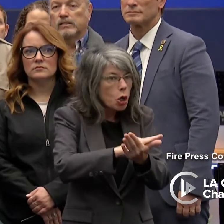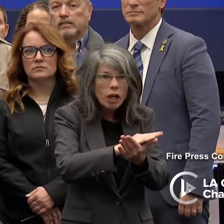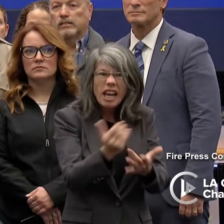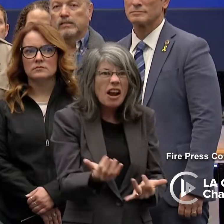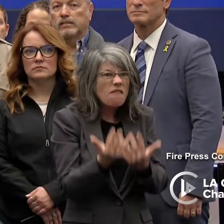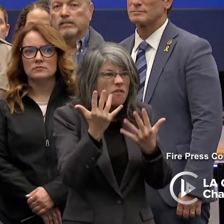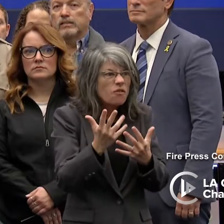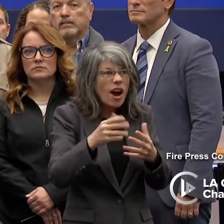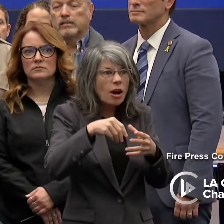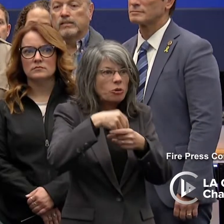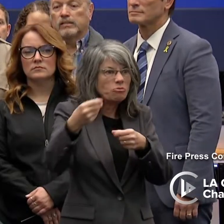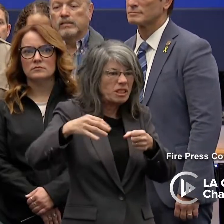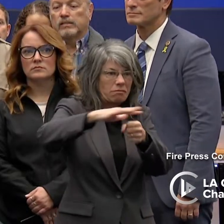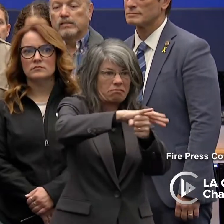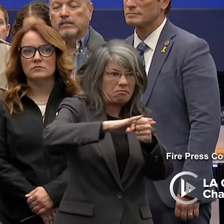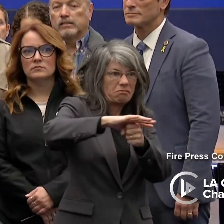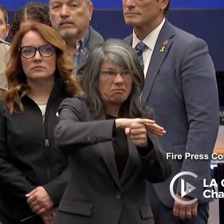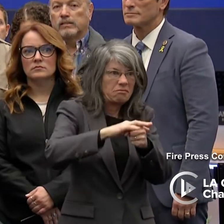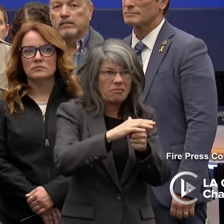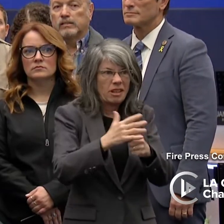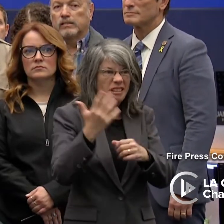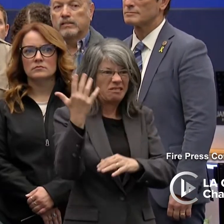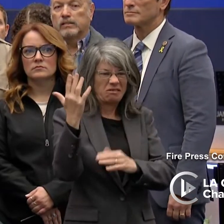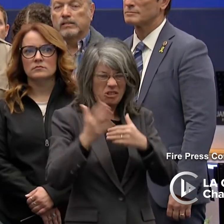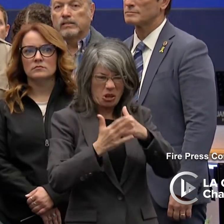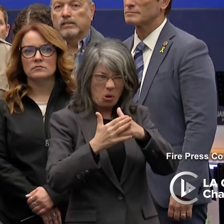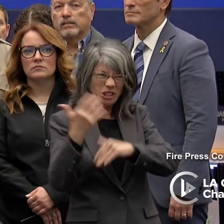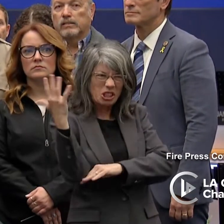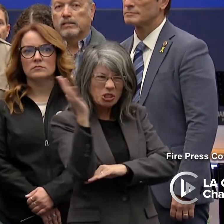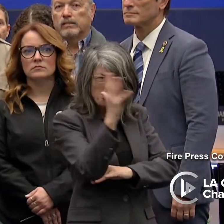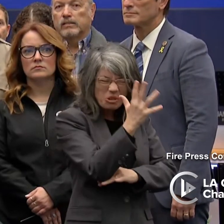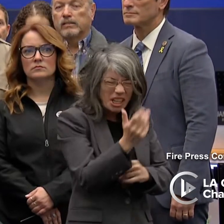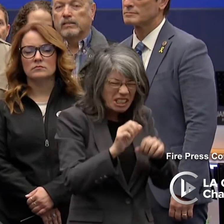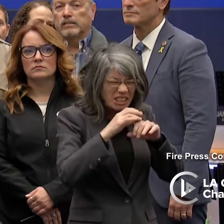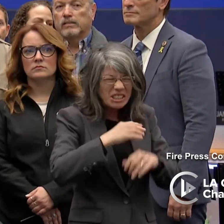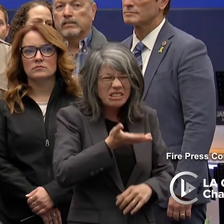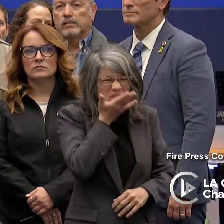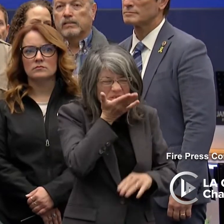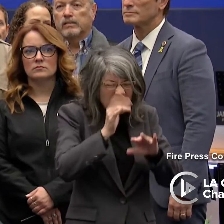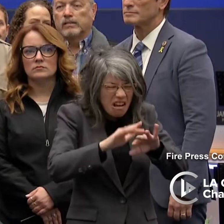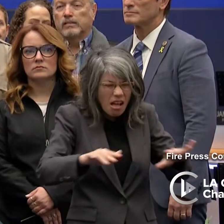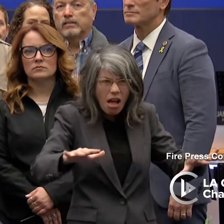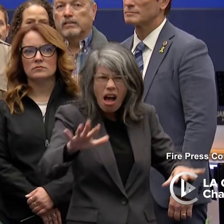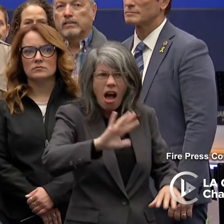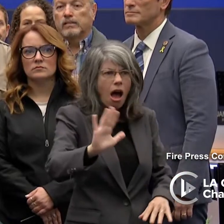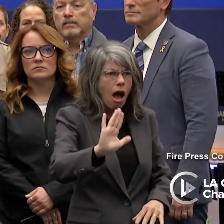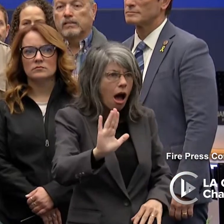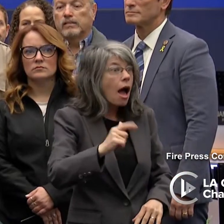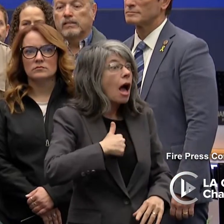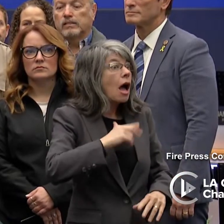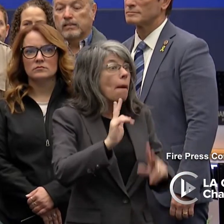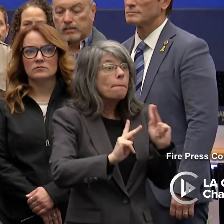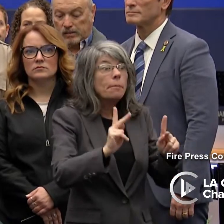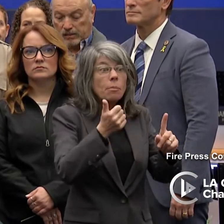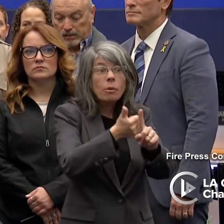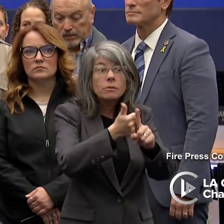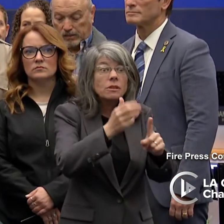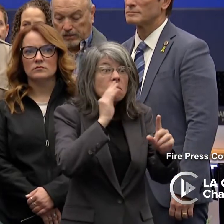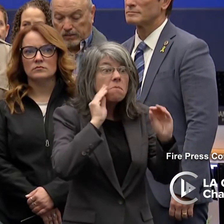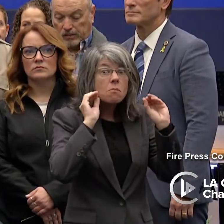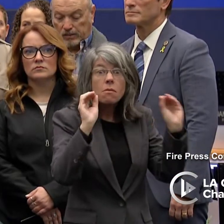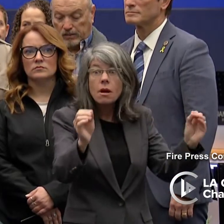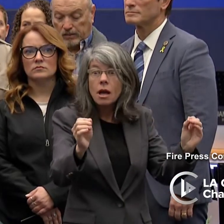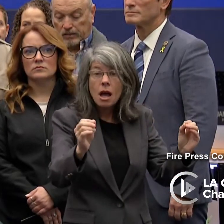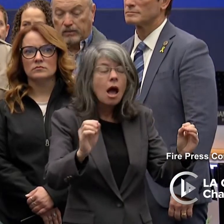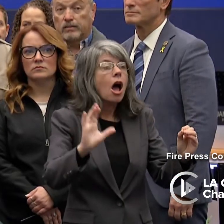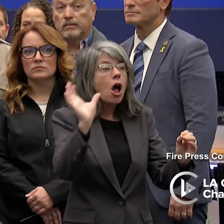fires in wildland brush areas. Any persons experiencing homelessness should seek